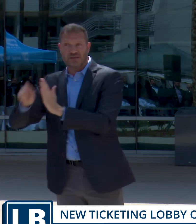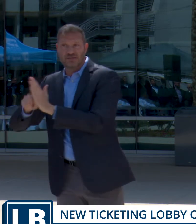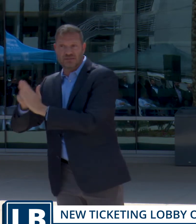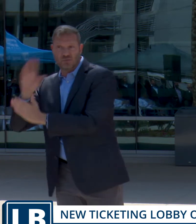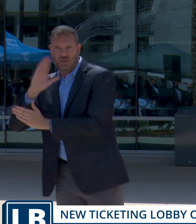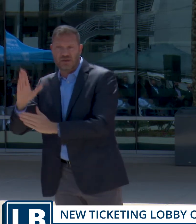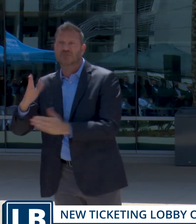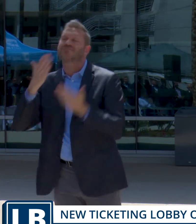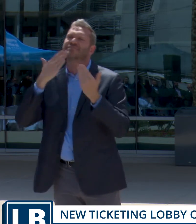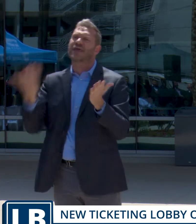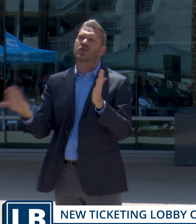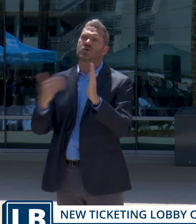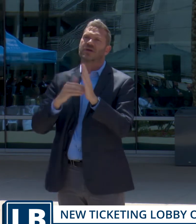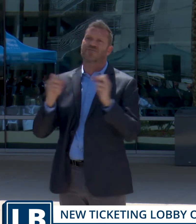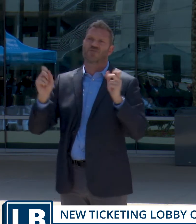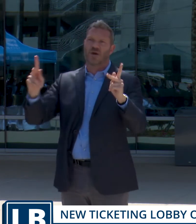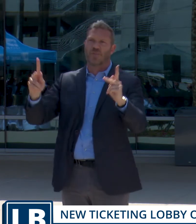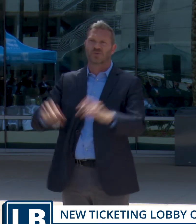opportunity.